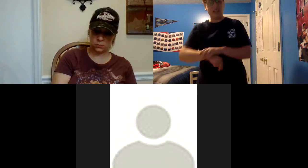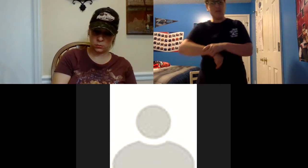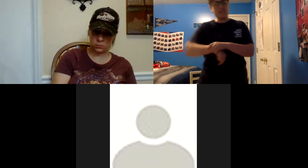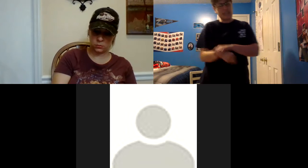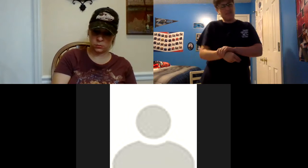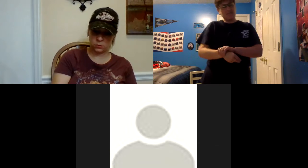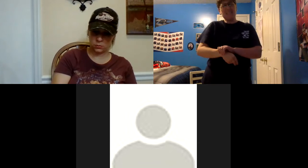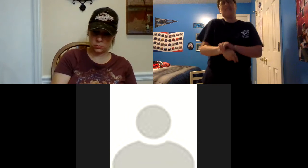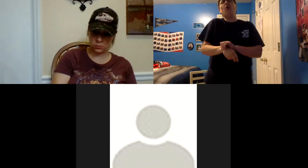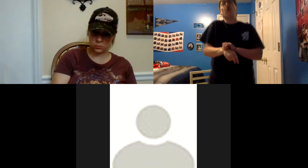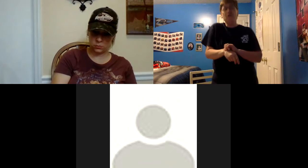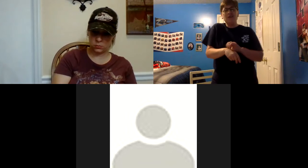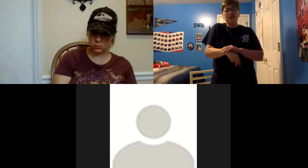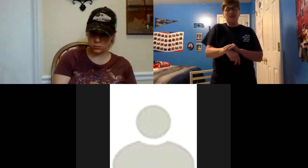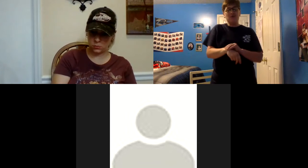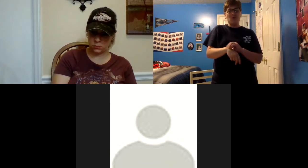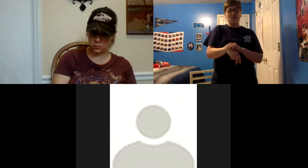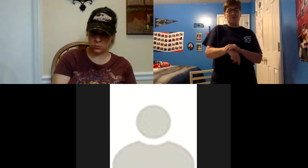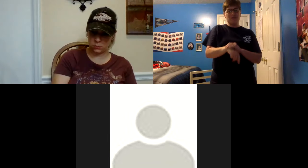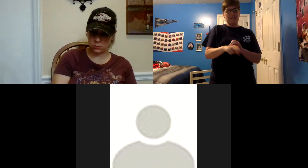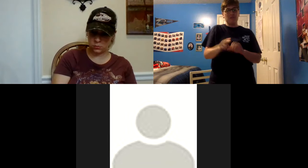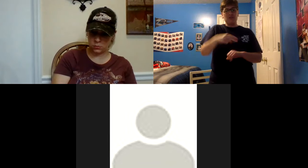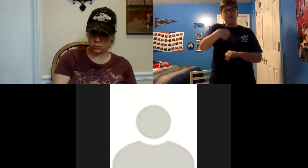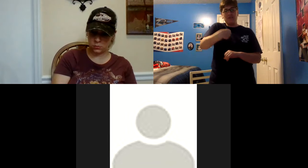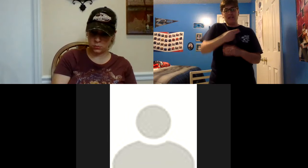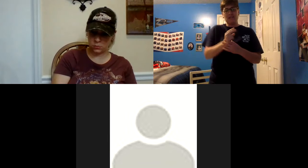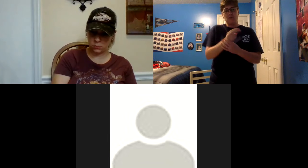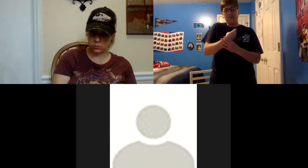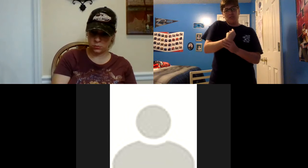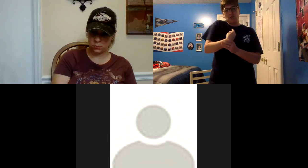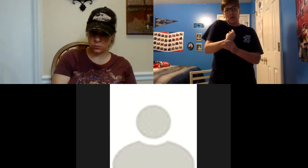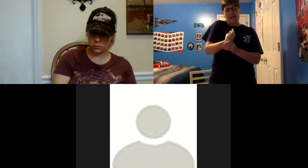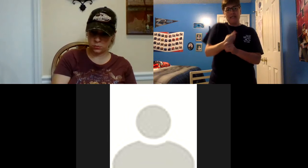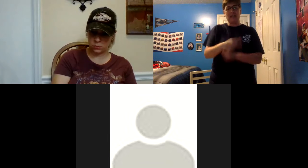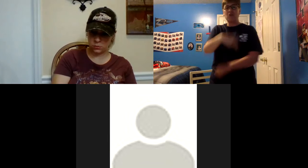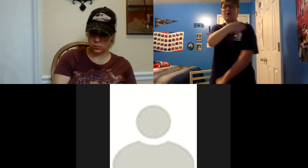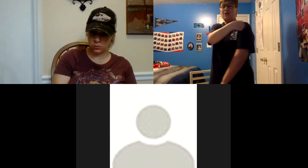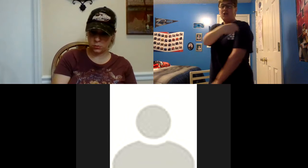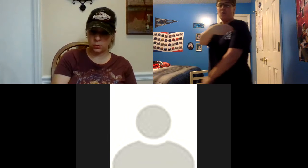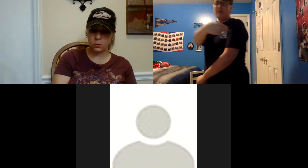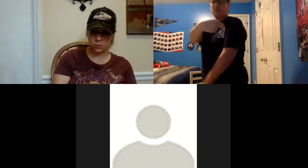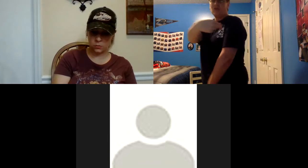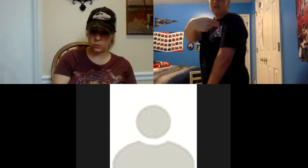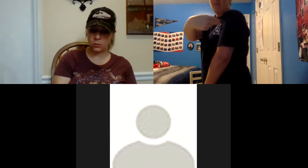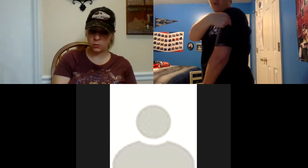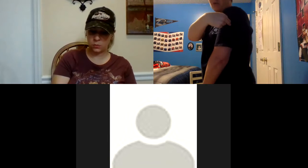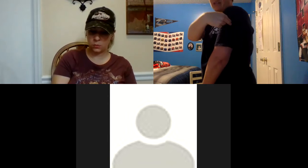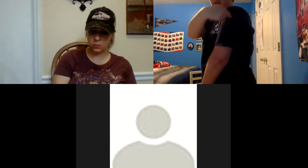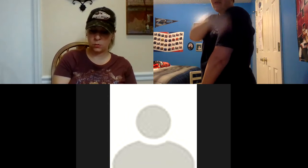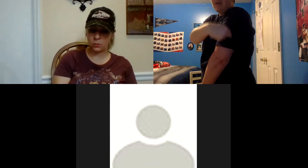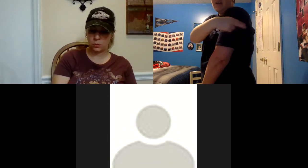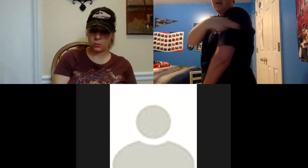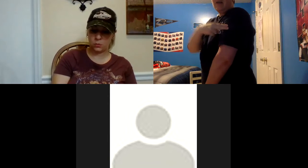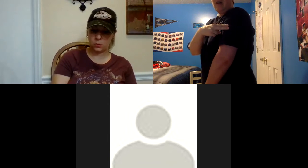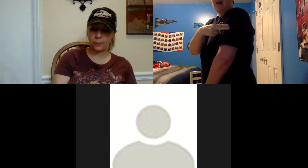almost like doesn't hurt your wrist, but you can feel like a little bit of a strain there, you know, when you're trying to poke